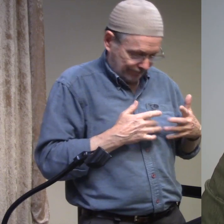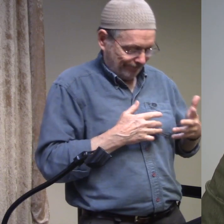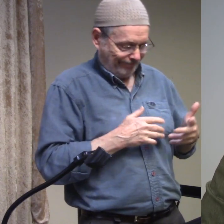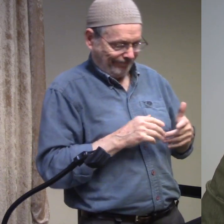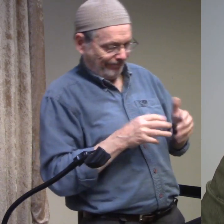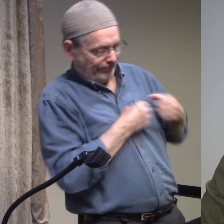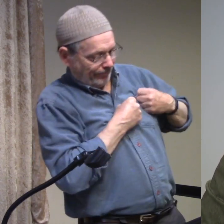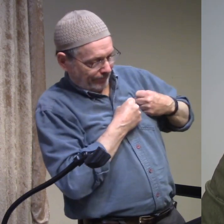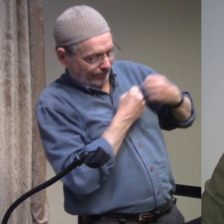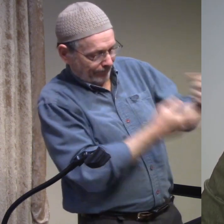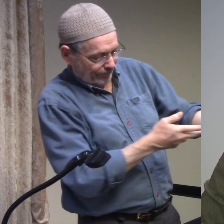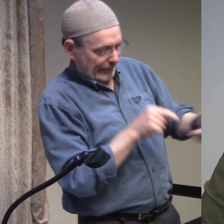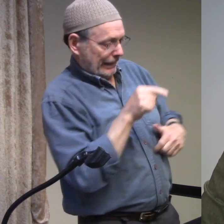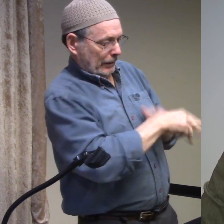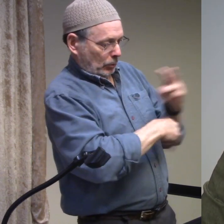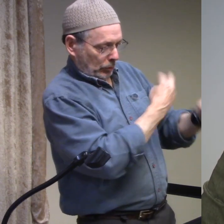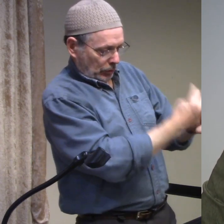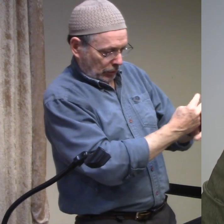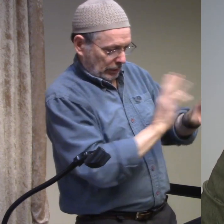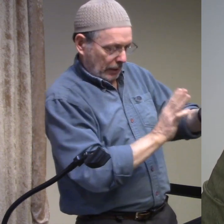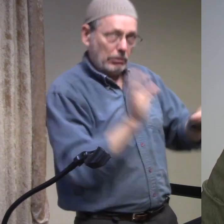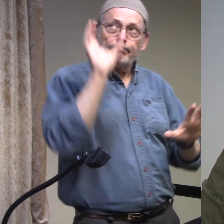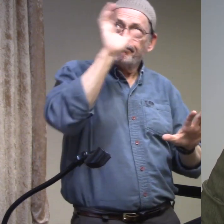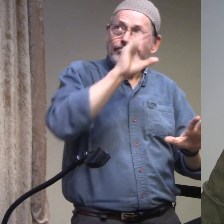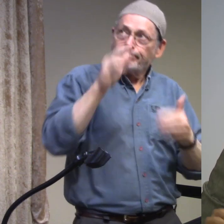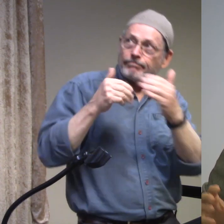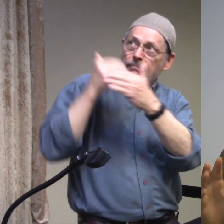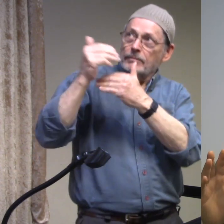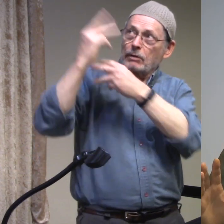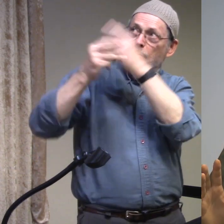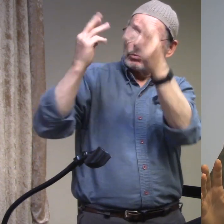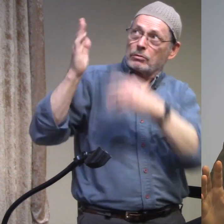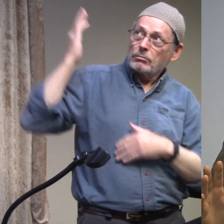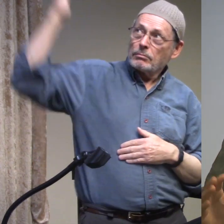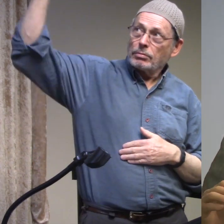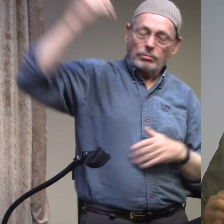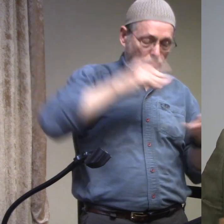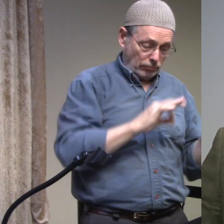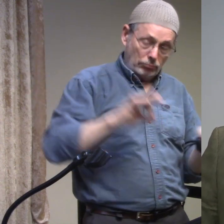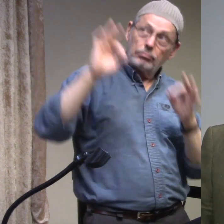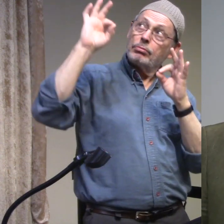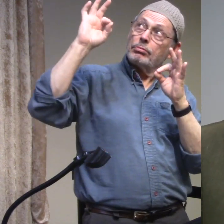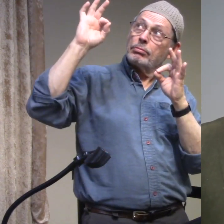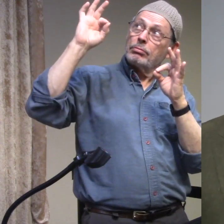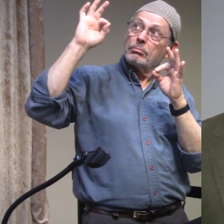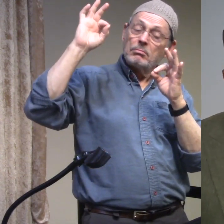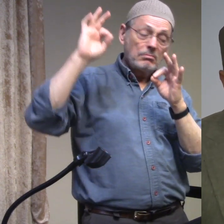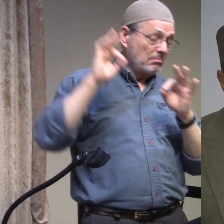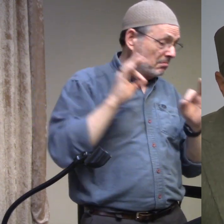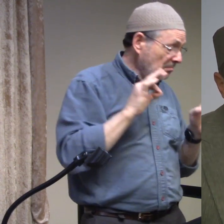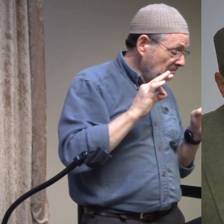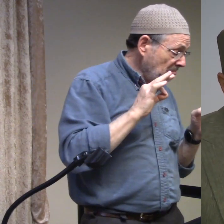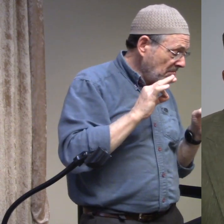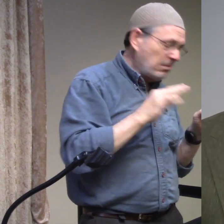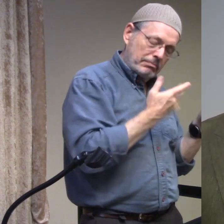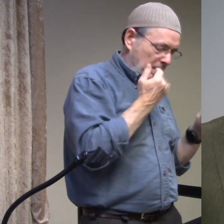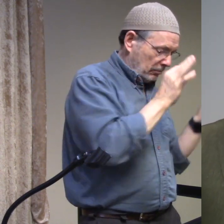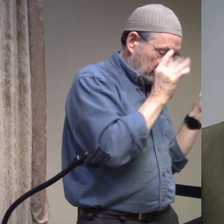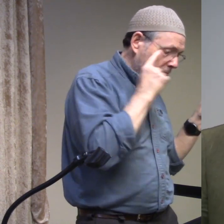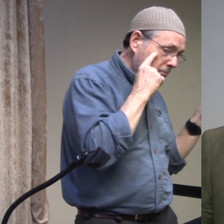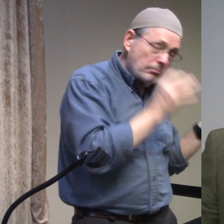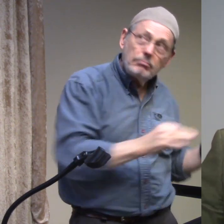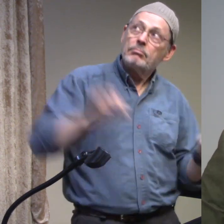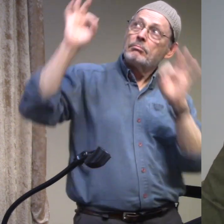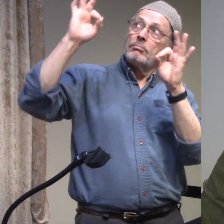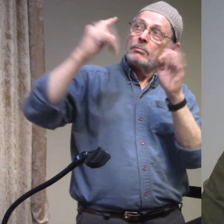world, this poison, and we seek the next world. And we look up and we look down in the right direction, at